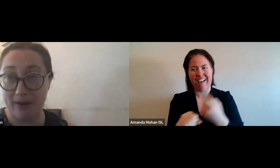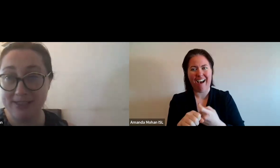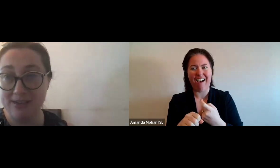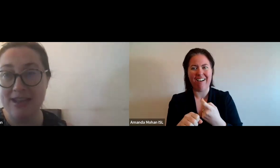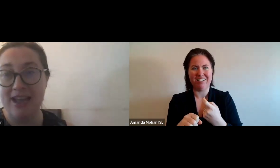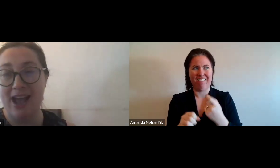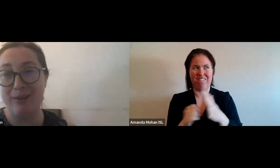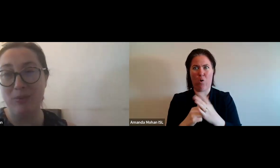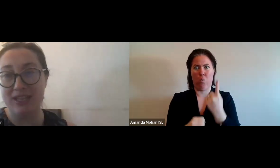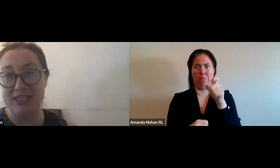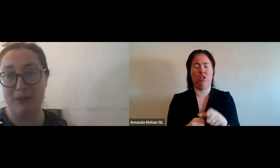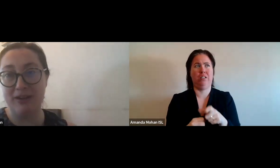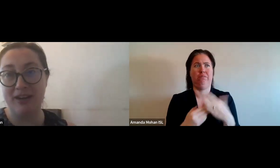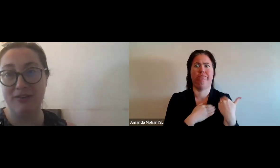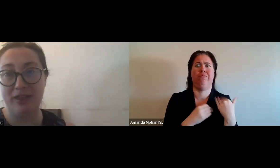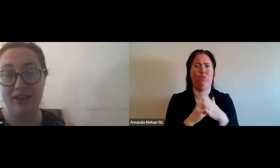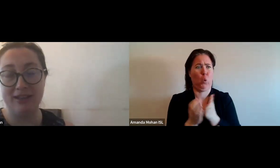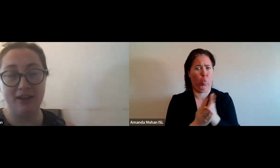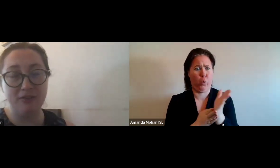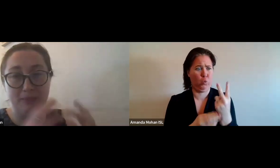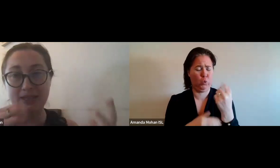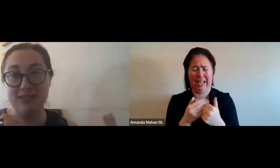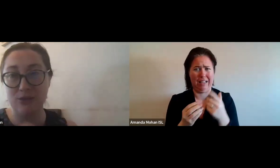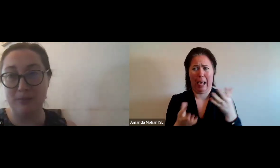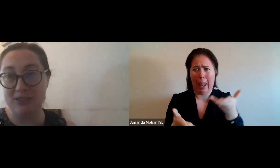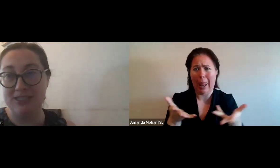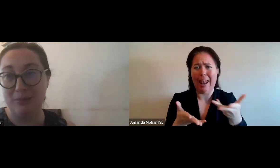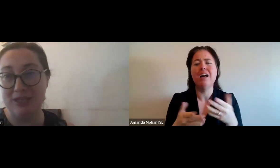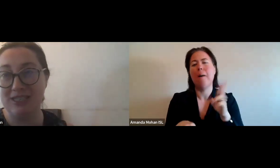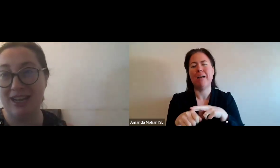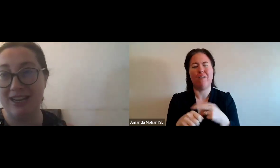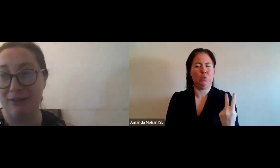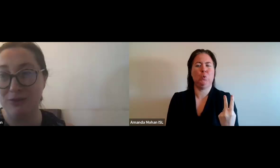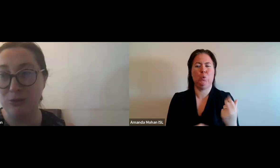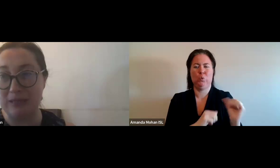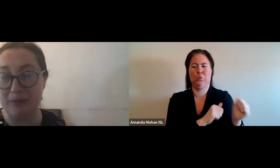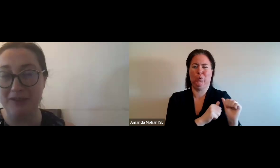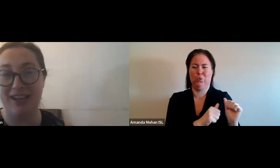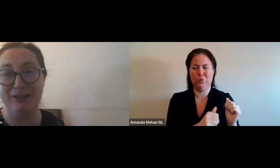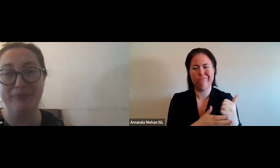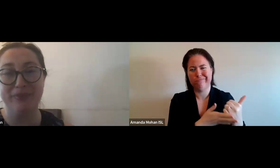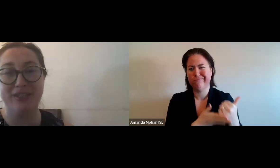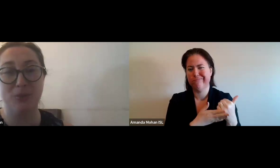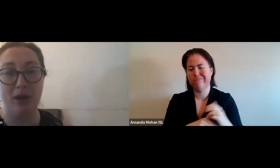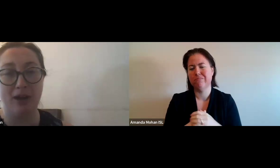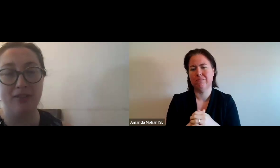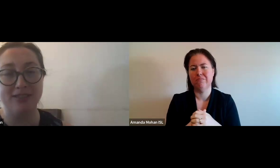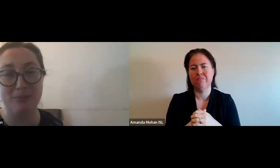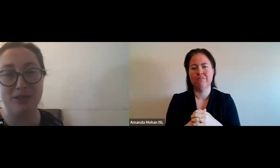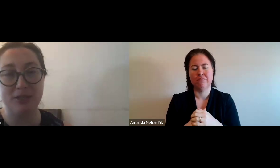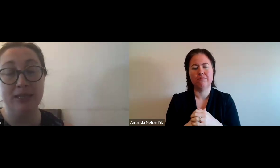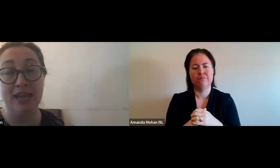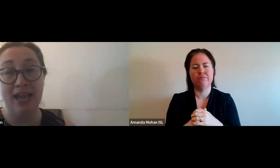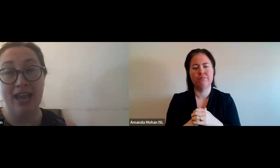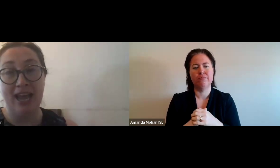on one person, and we think it's better if that kind of can be distributed a bit and have 2 people to work on